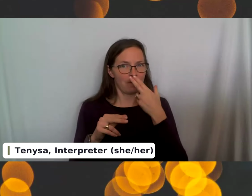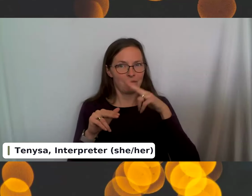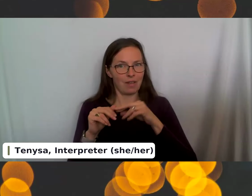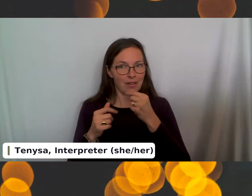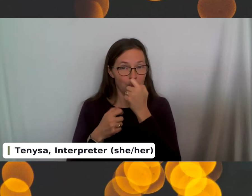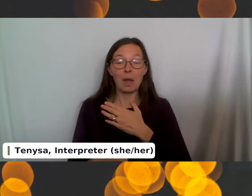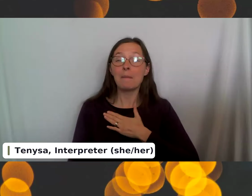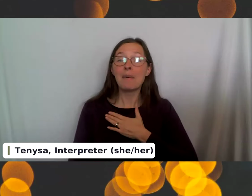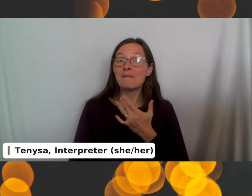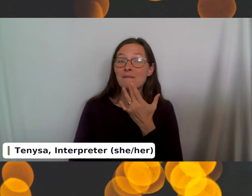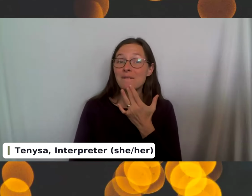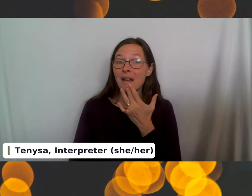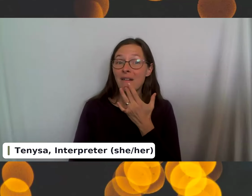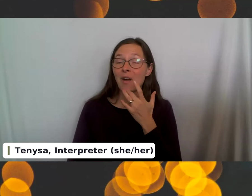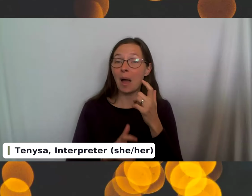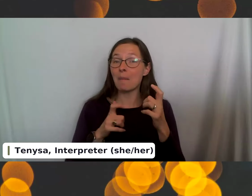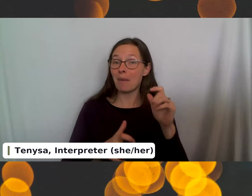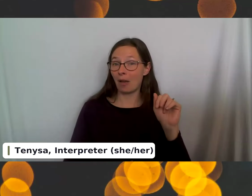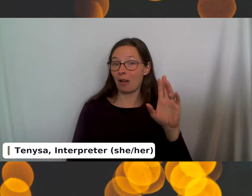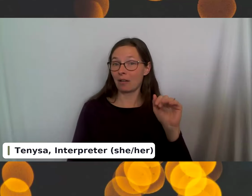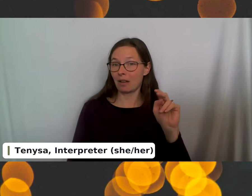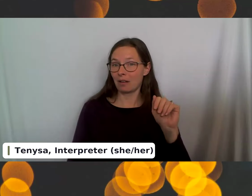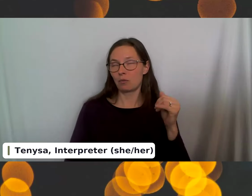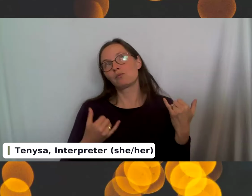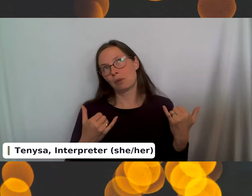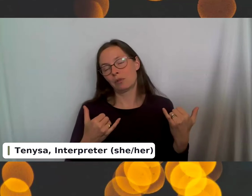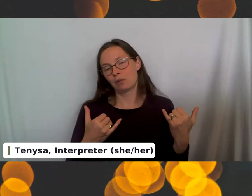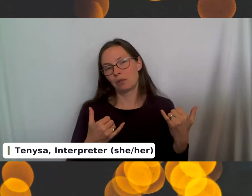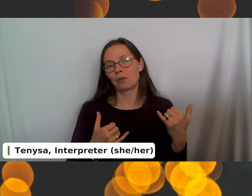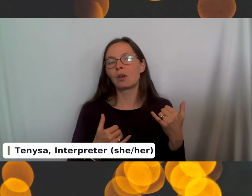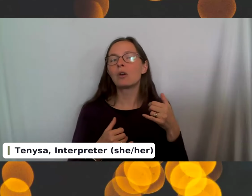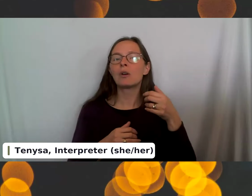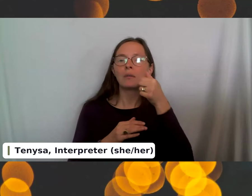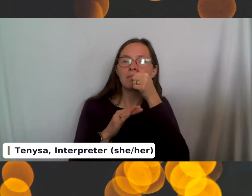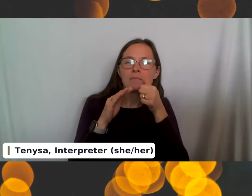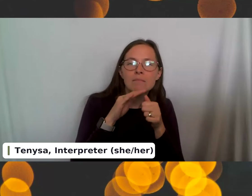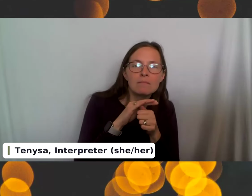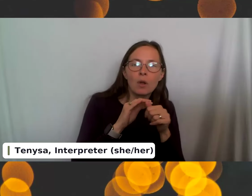major arcana at the moment is the Hermit.